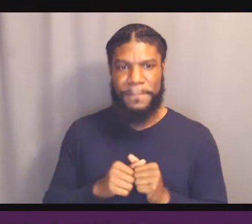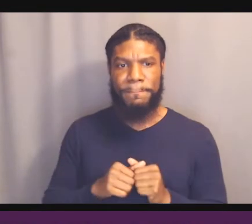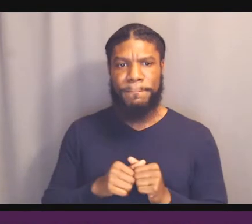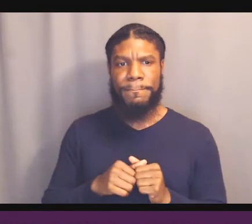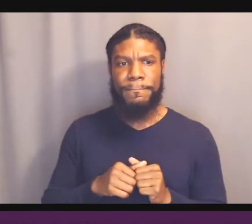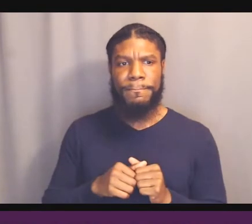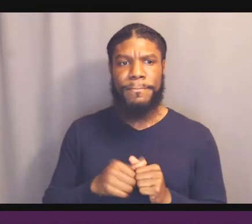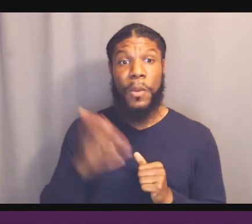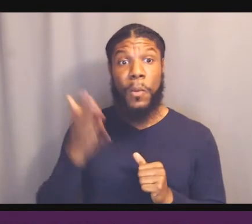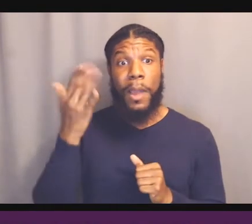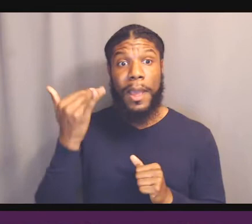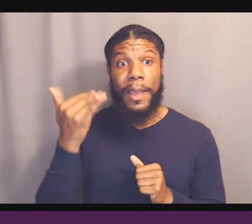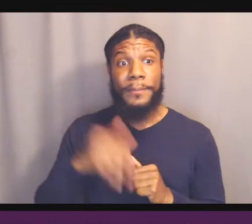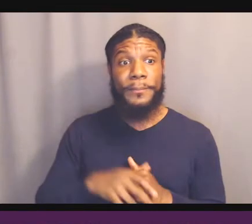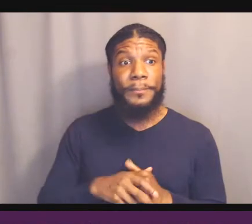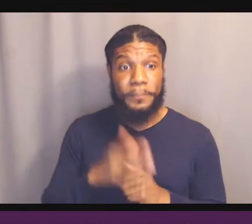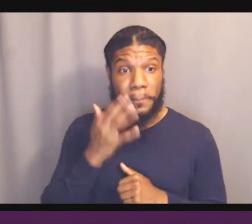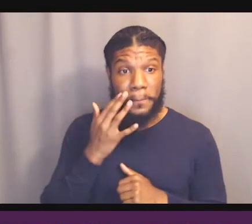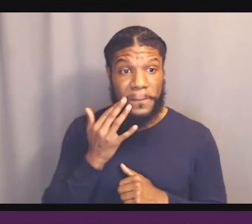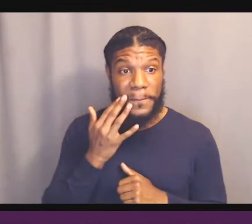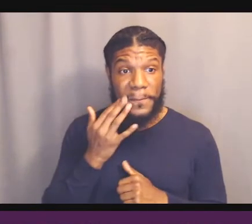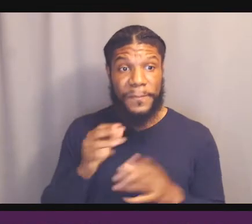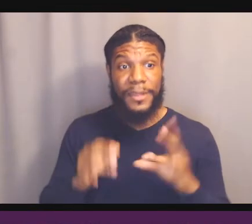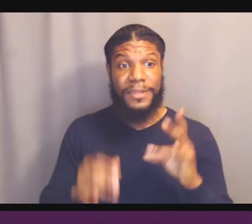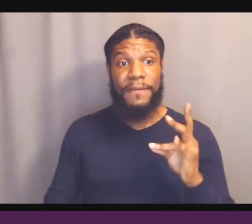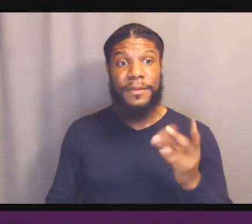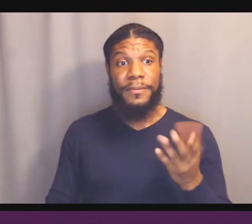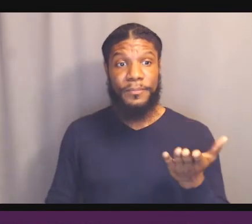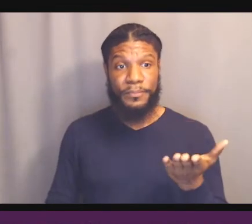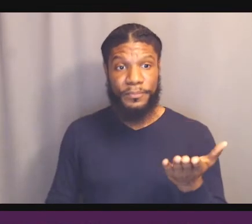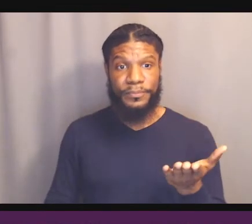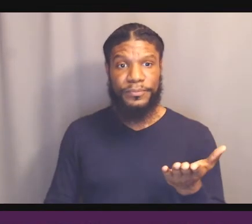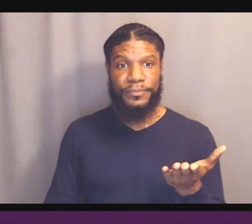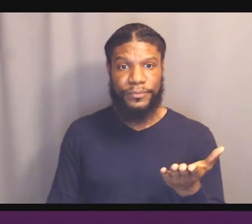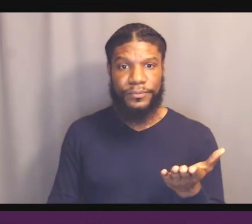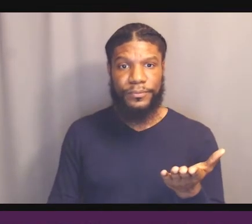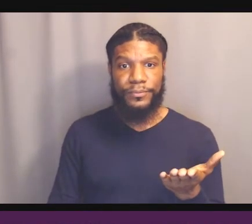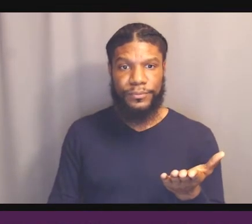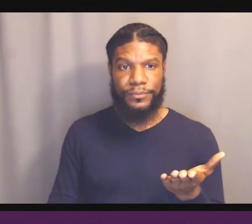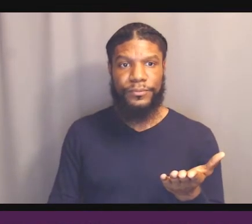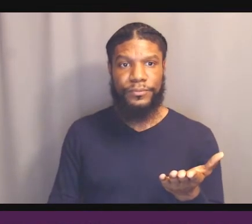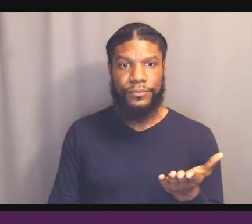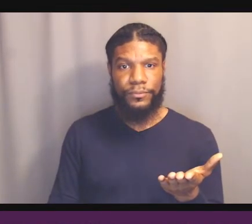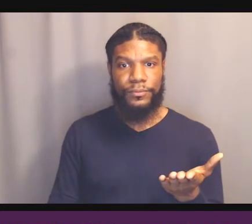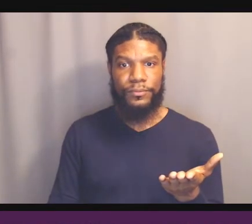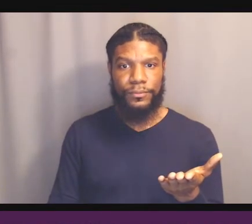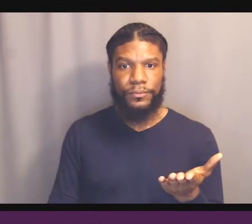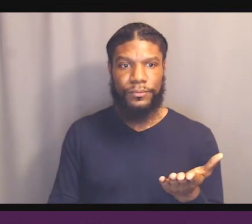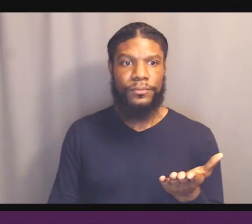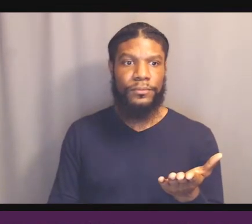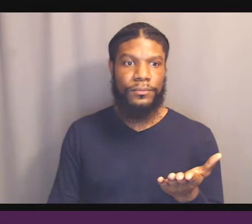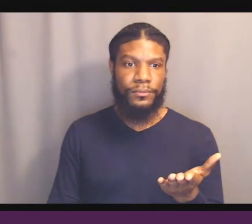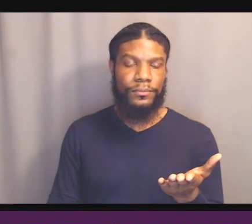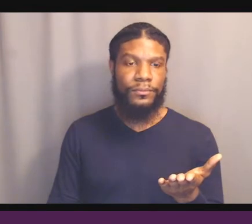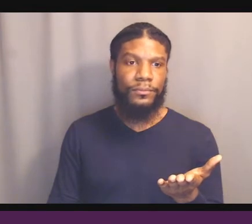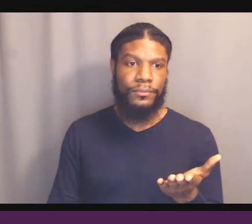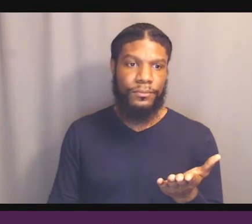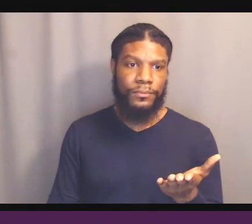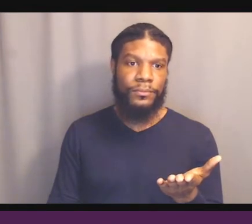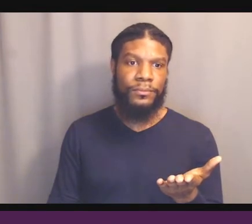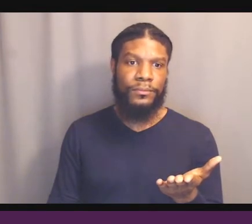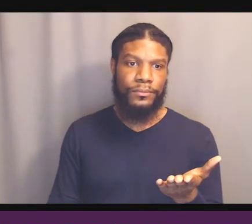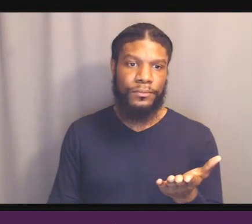Here's why. It is the concern demonstrated by the closeness that